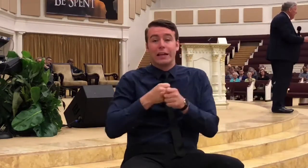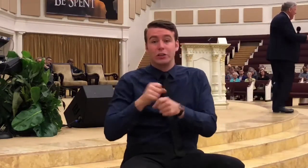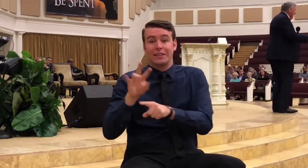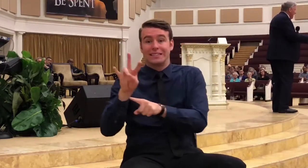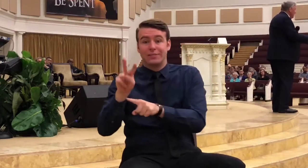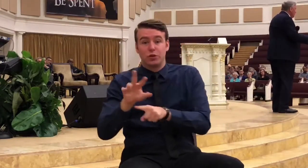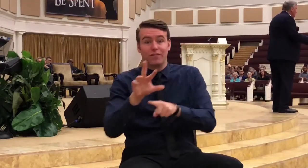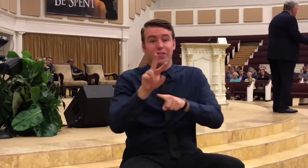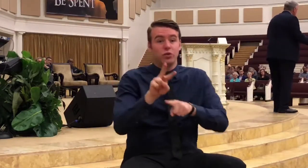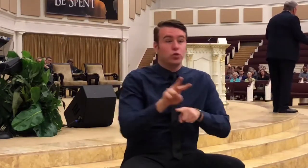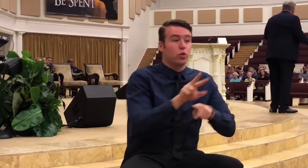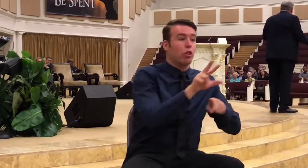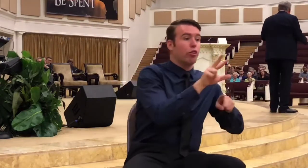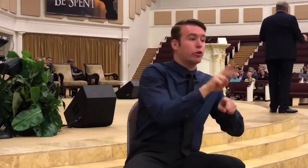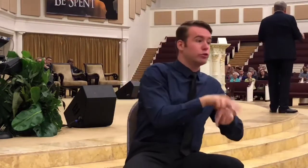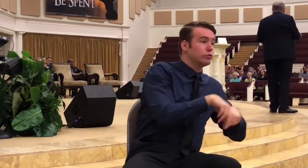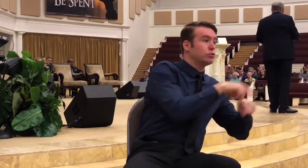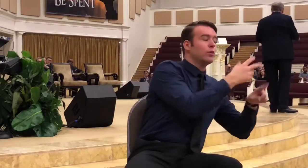example. And,